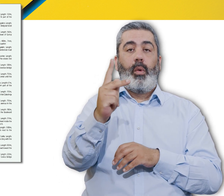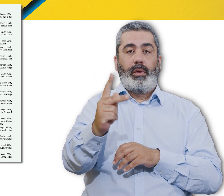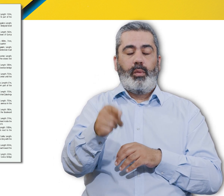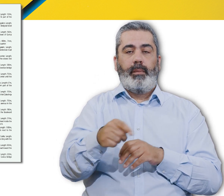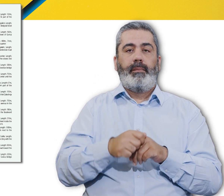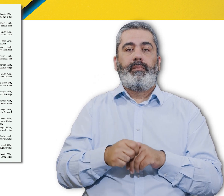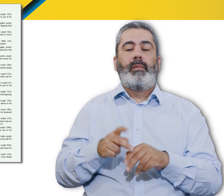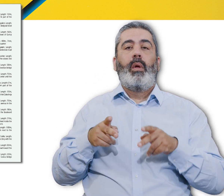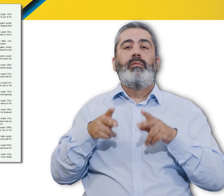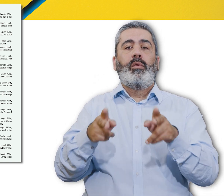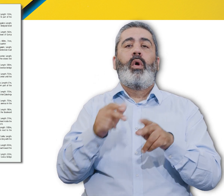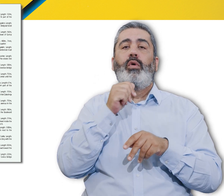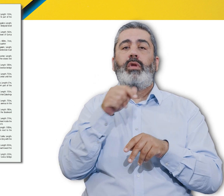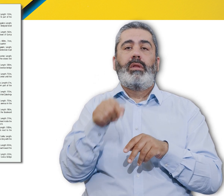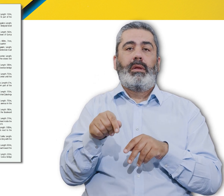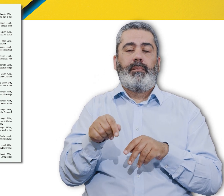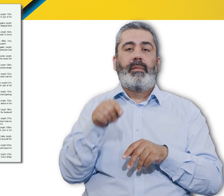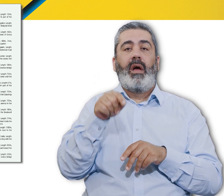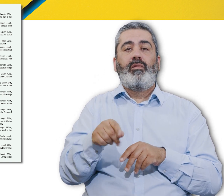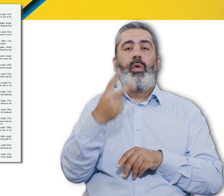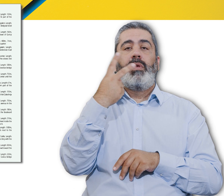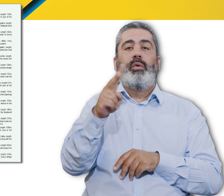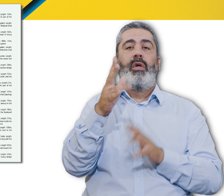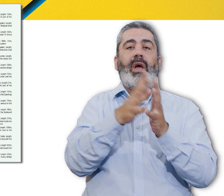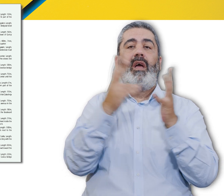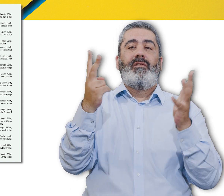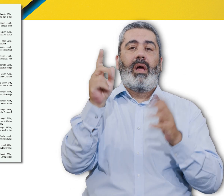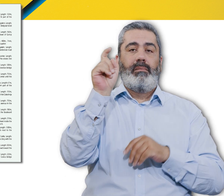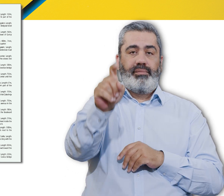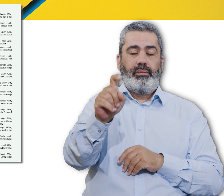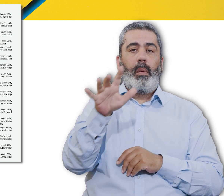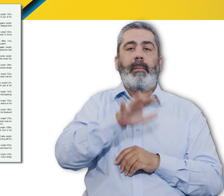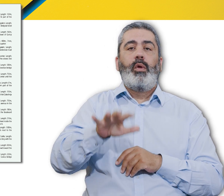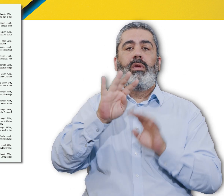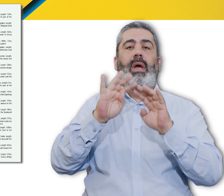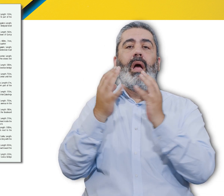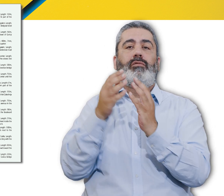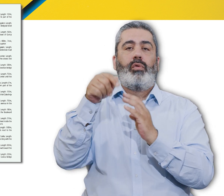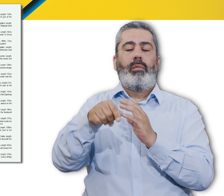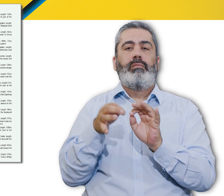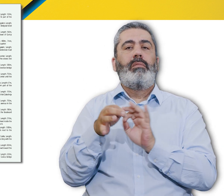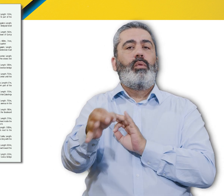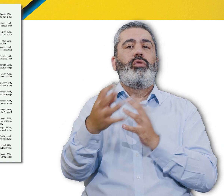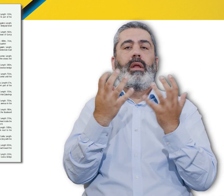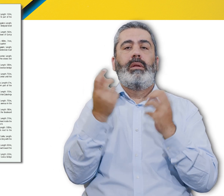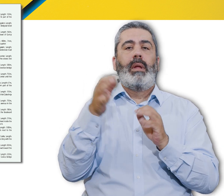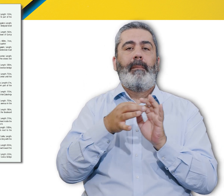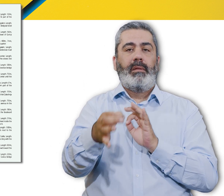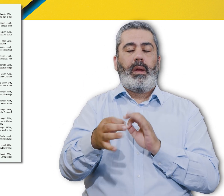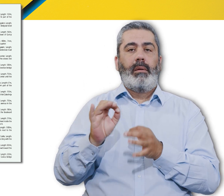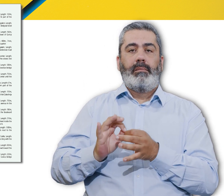min, elevation, 4 m. The street connecting with the Church of Lahana. Kestik Stefa Street